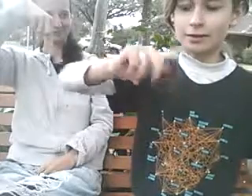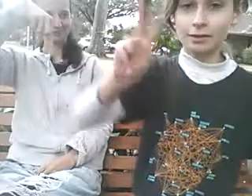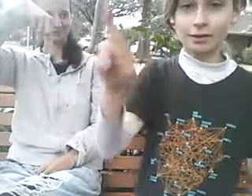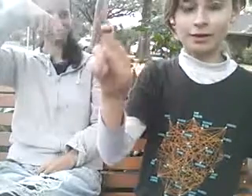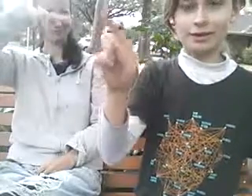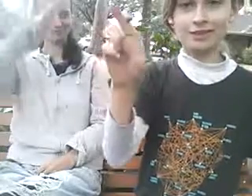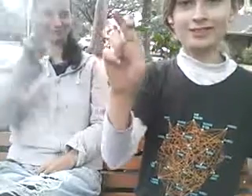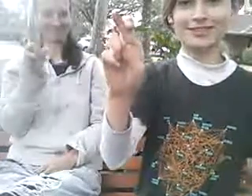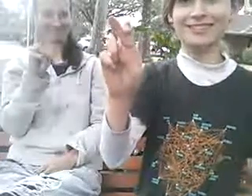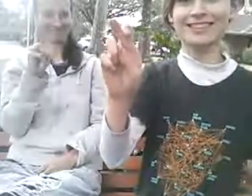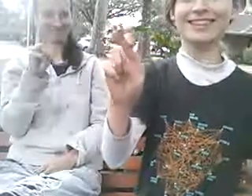R,